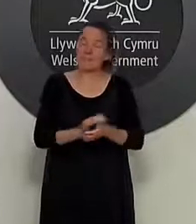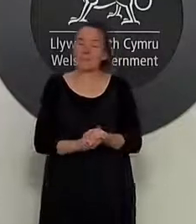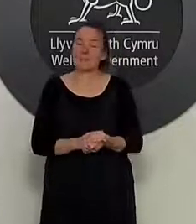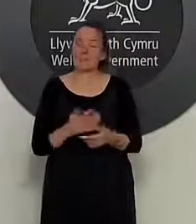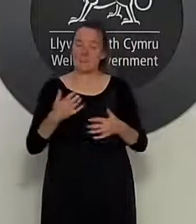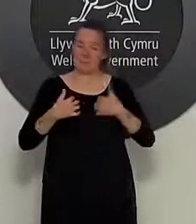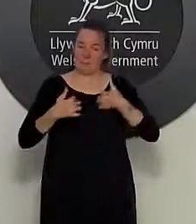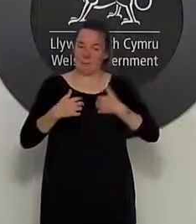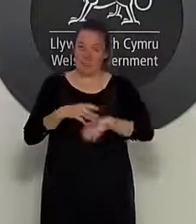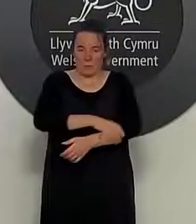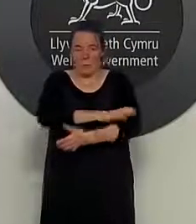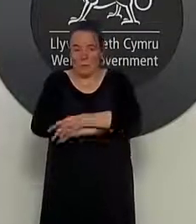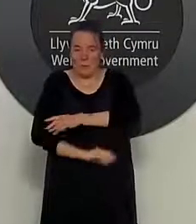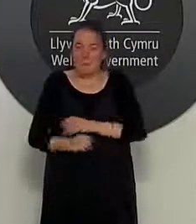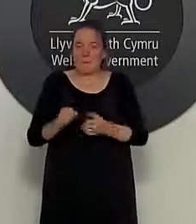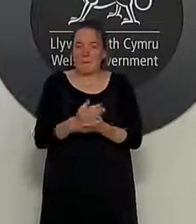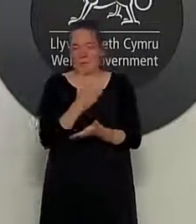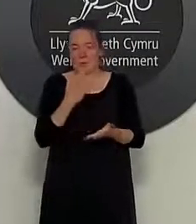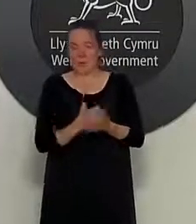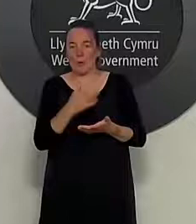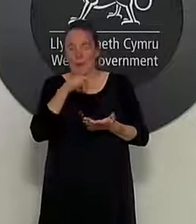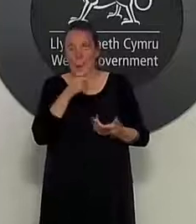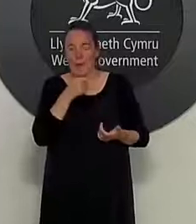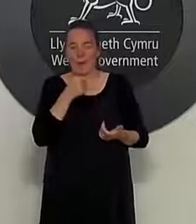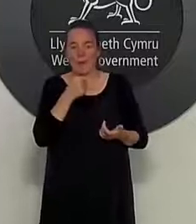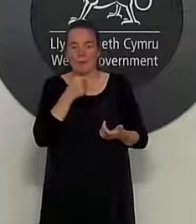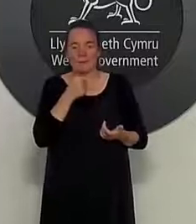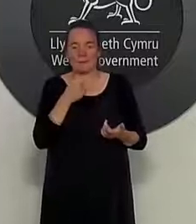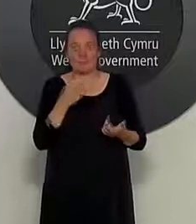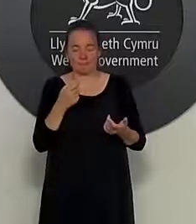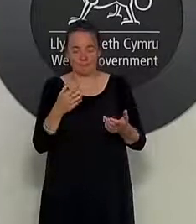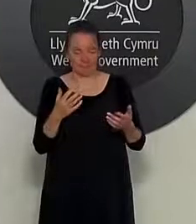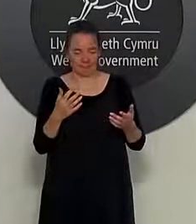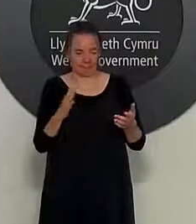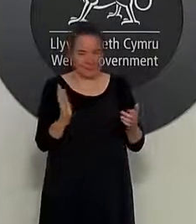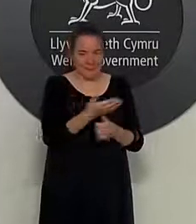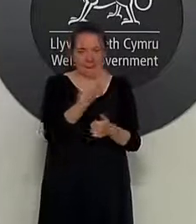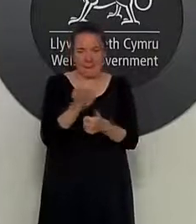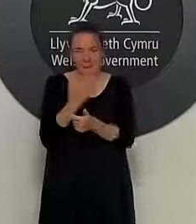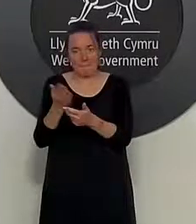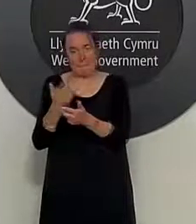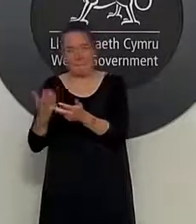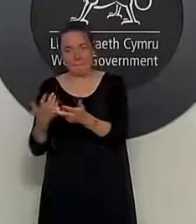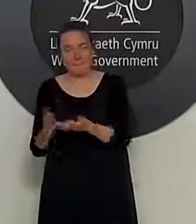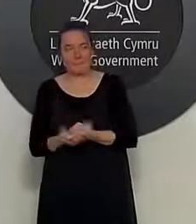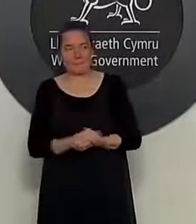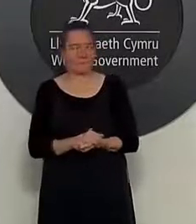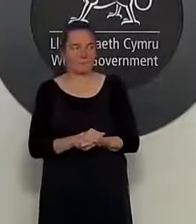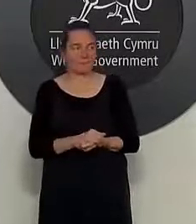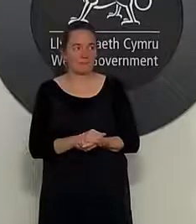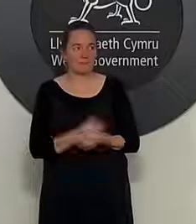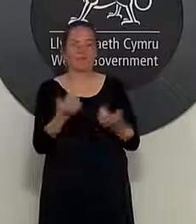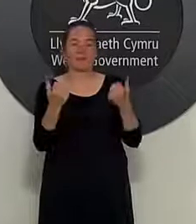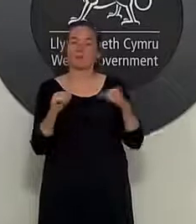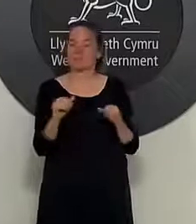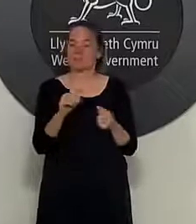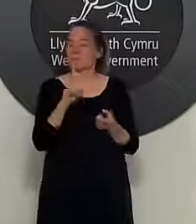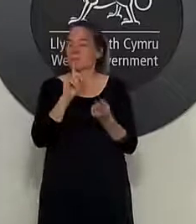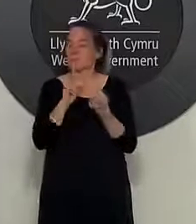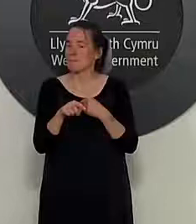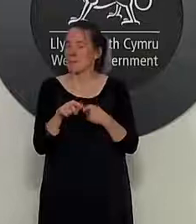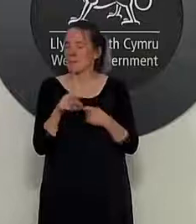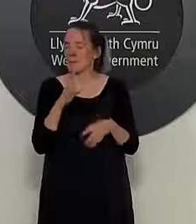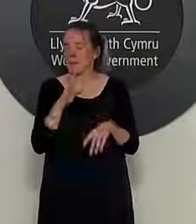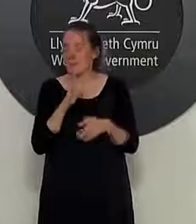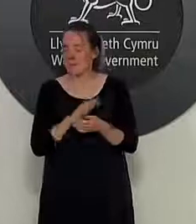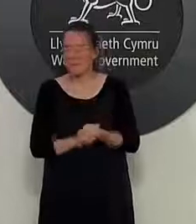that we make that happen in as effective way as possible. So just I ddweud yn fras,